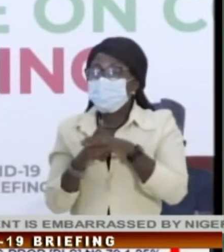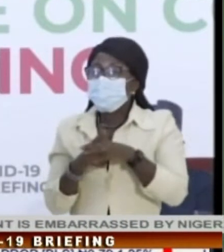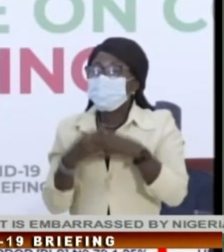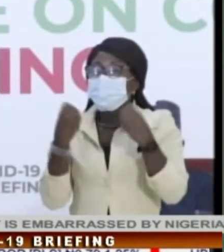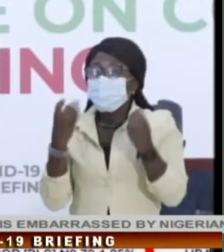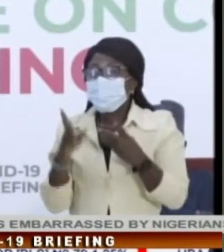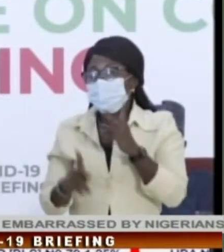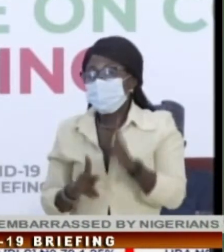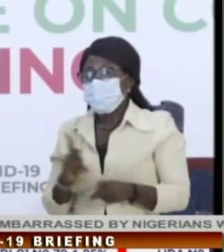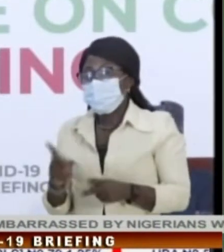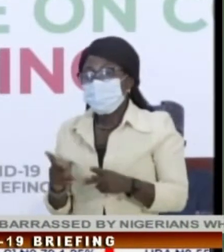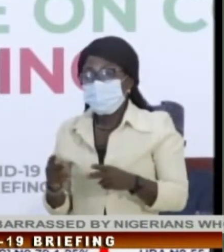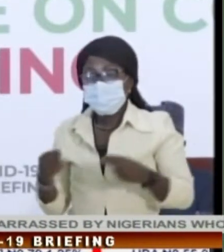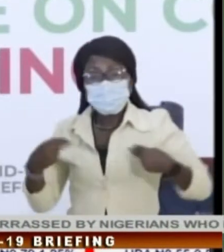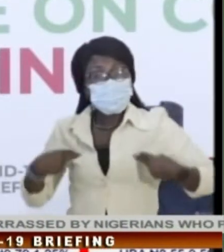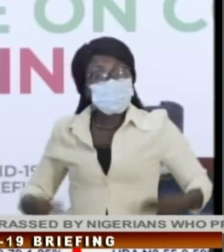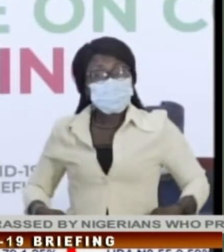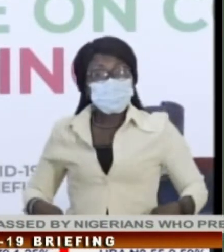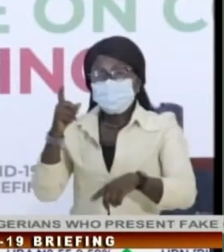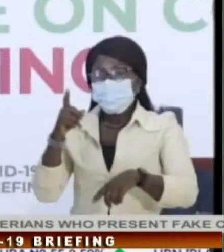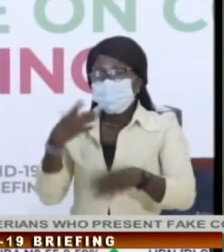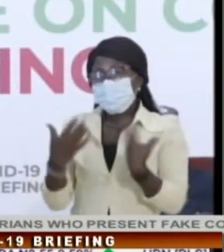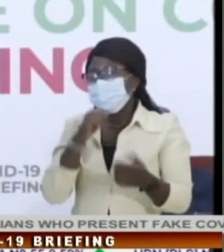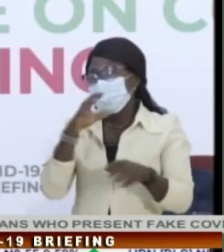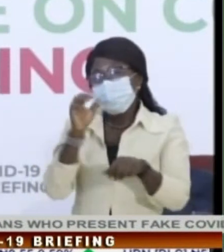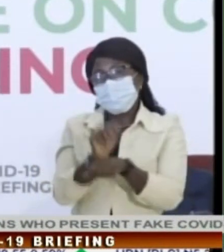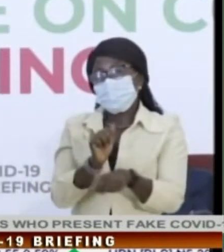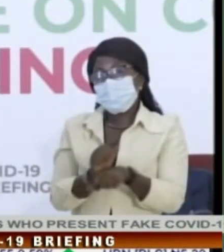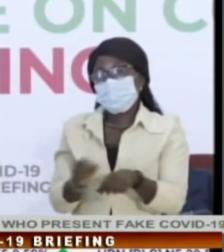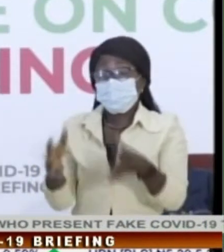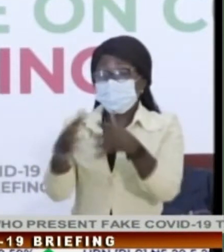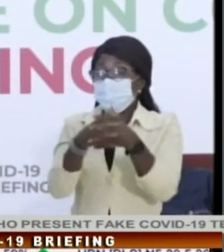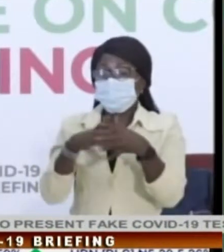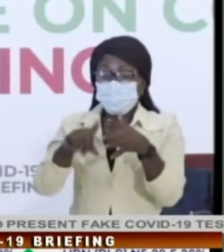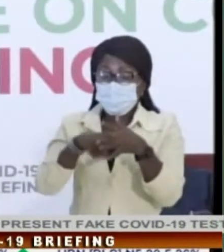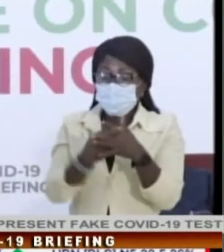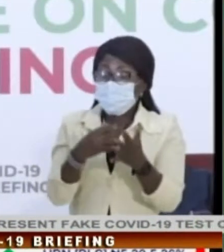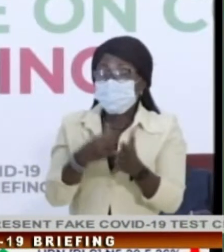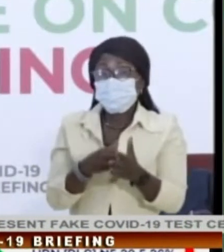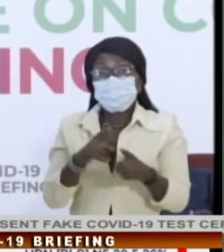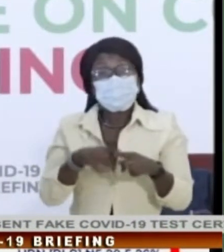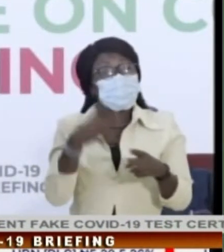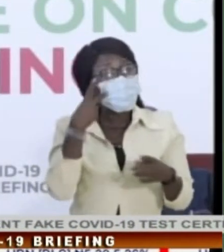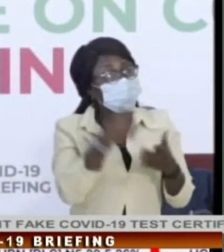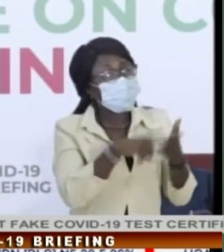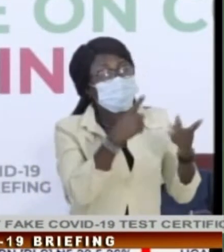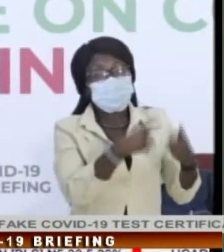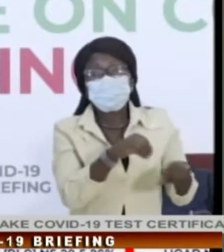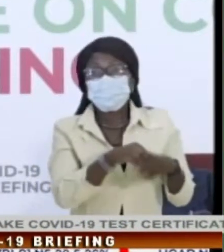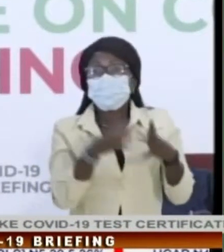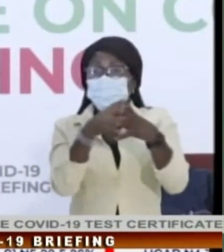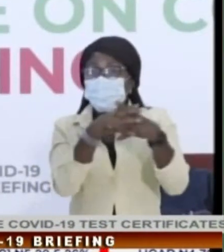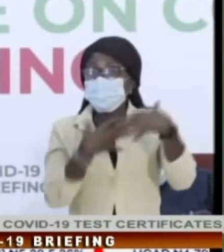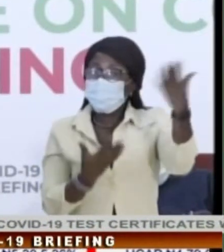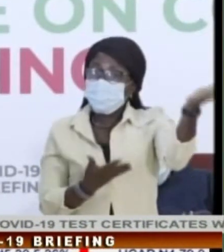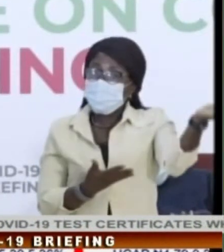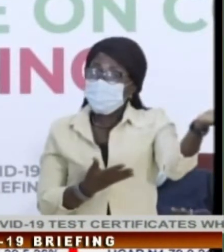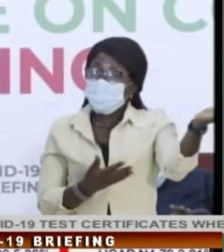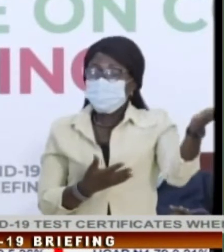people because herd immunity just doesn't work. They have touted it, and see what's happening in the US. Herd immunity is